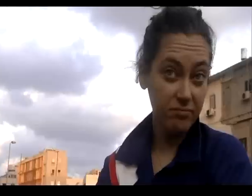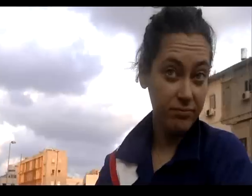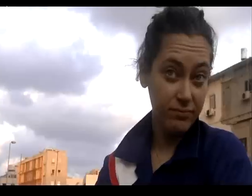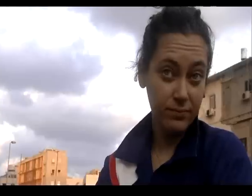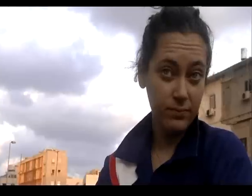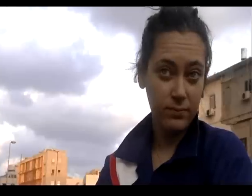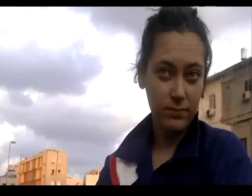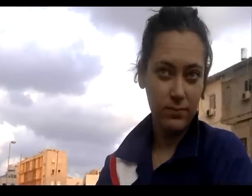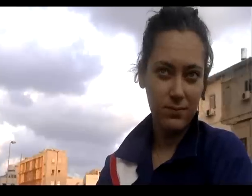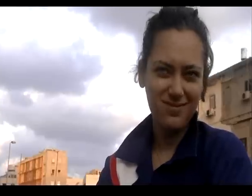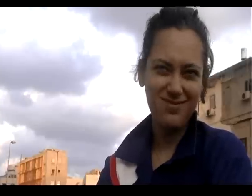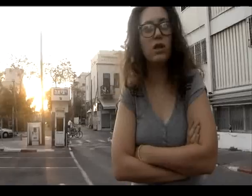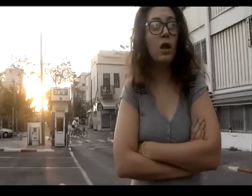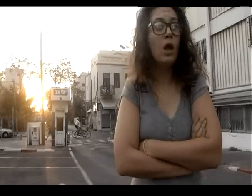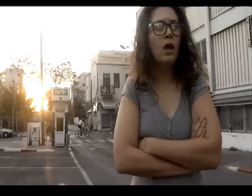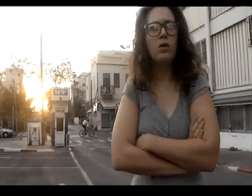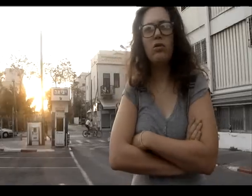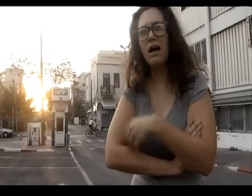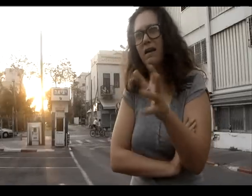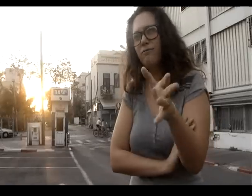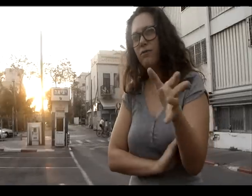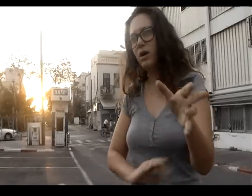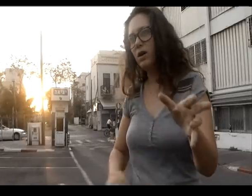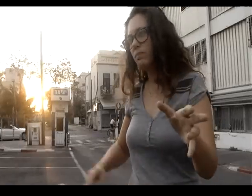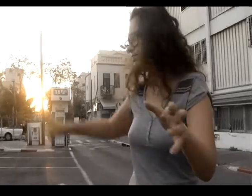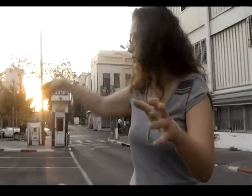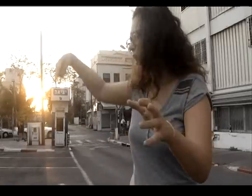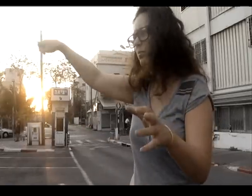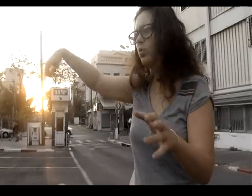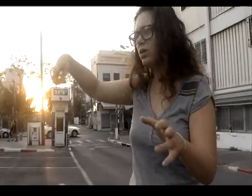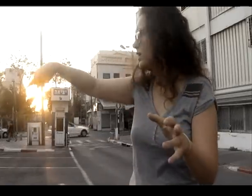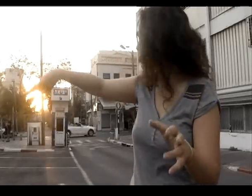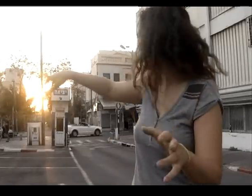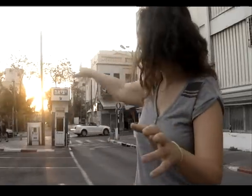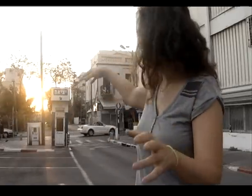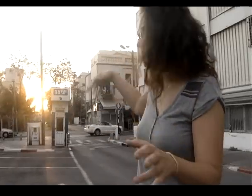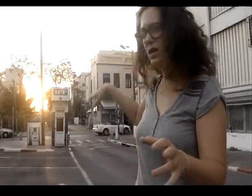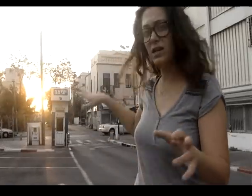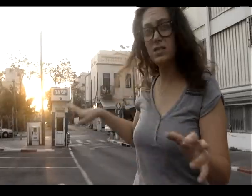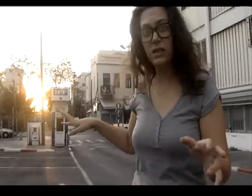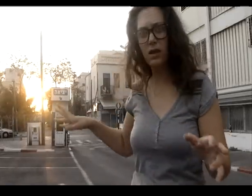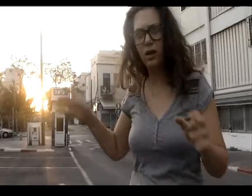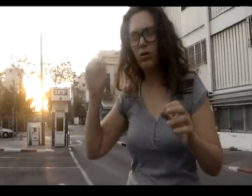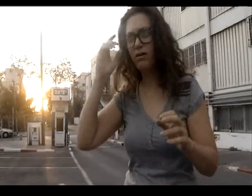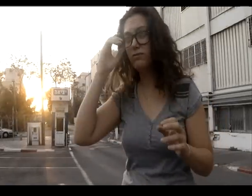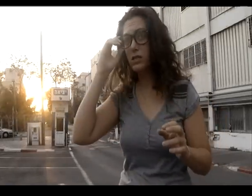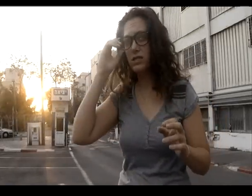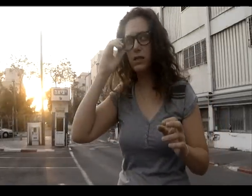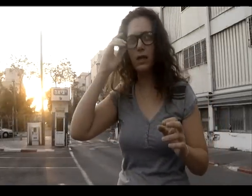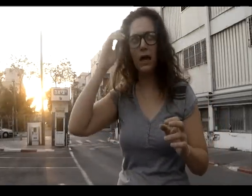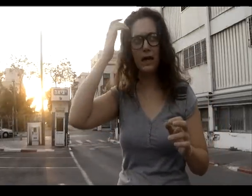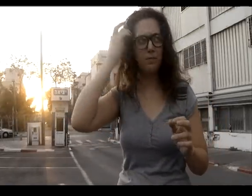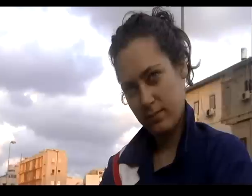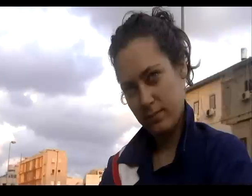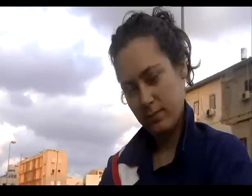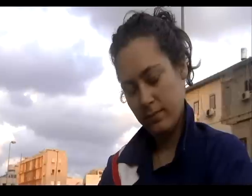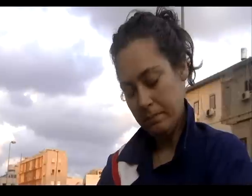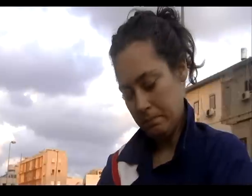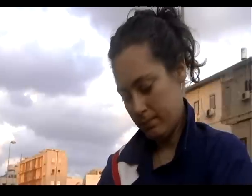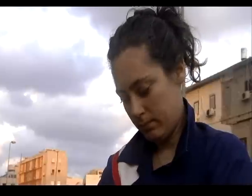You are not responsive today. Look, I am walking here. Yes, a nice city. You have a nice city. I am dying to get out of here,